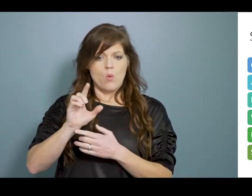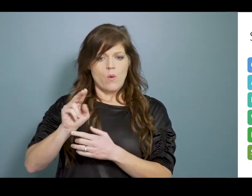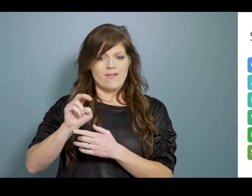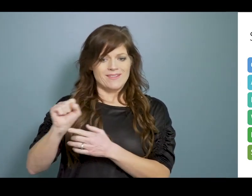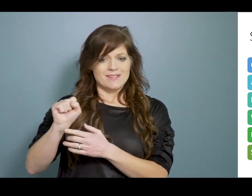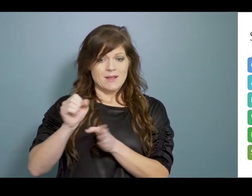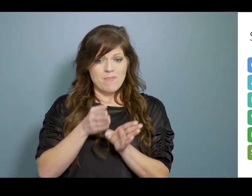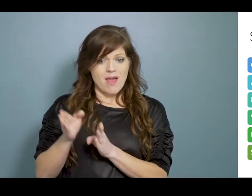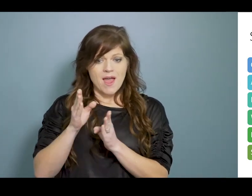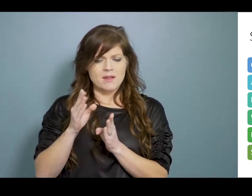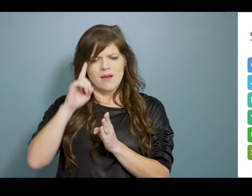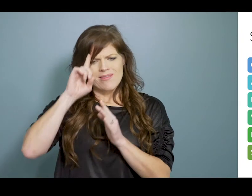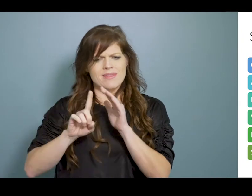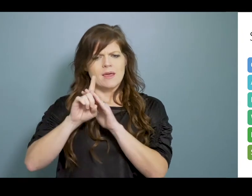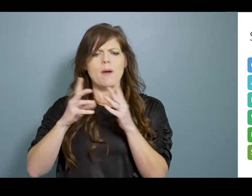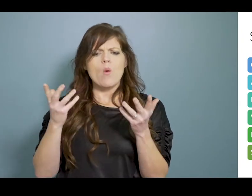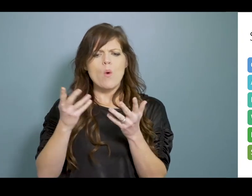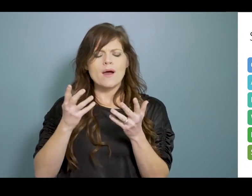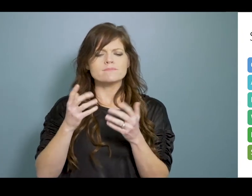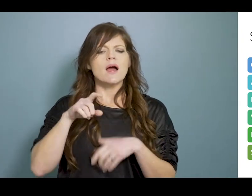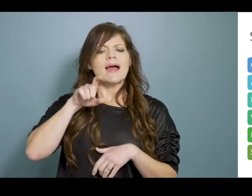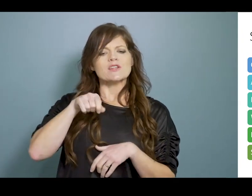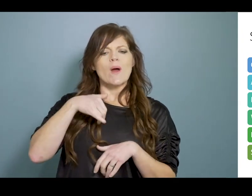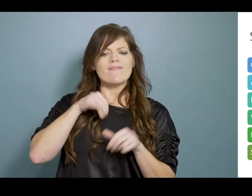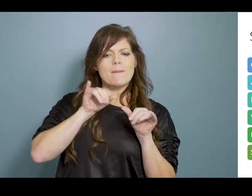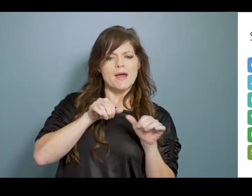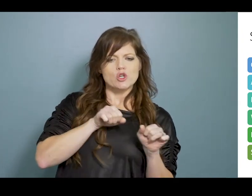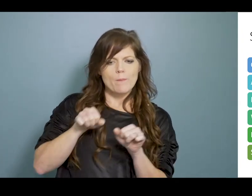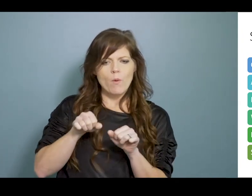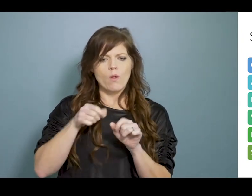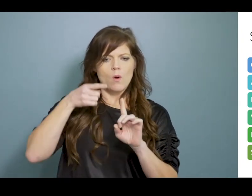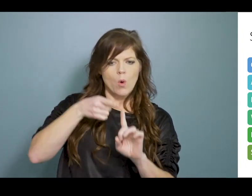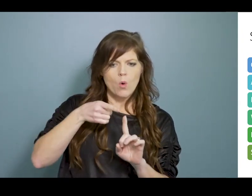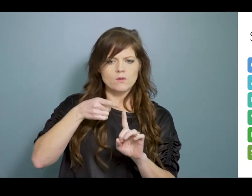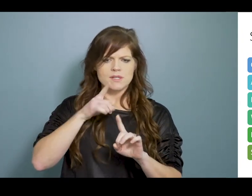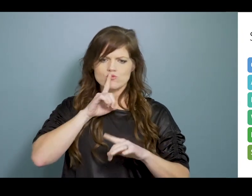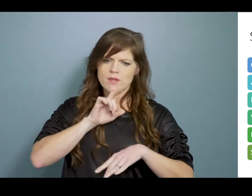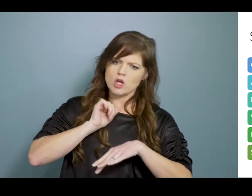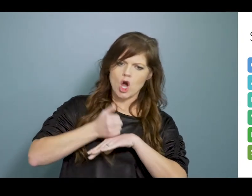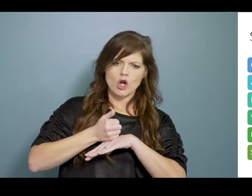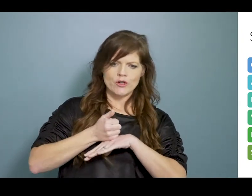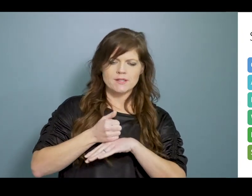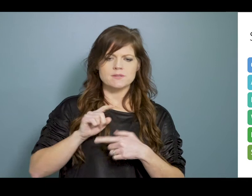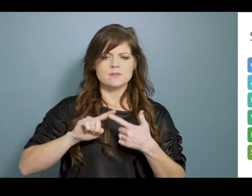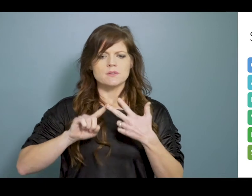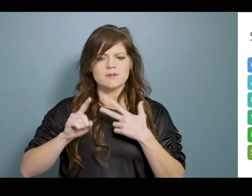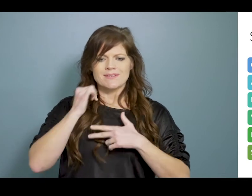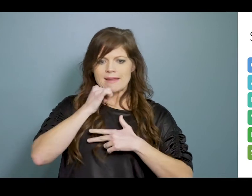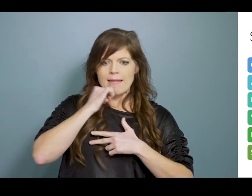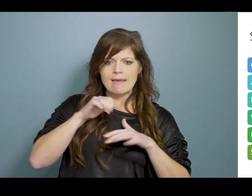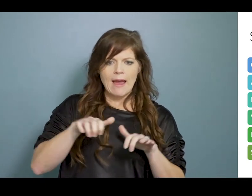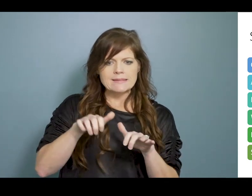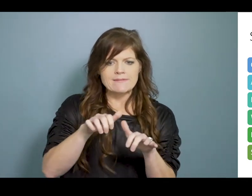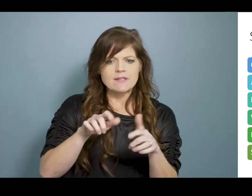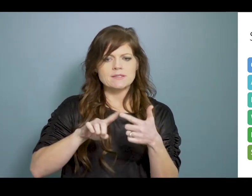about. Concrete, measurable goals, achievable steps, daily activities, warning signs, triggers,